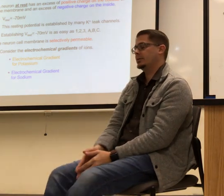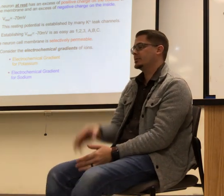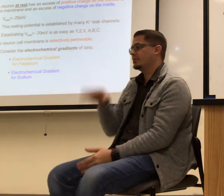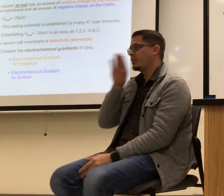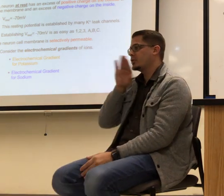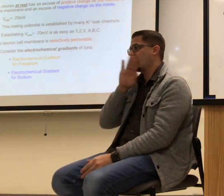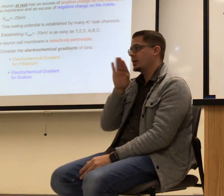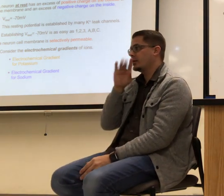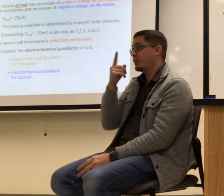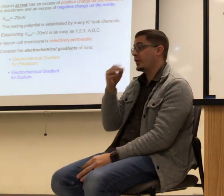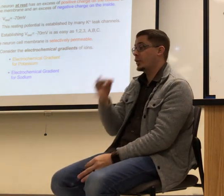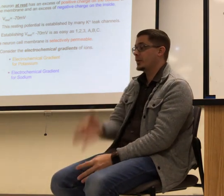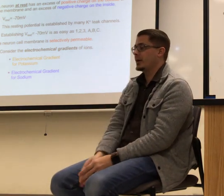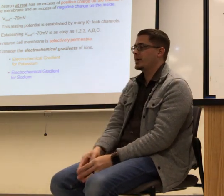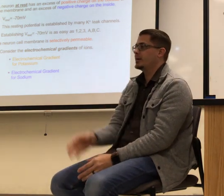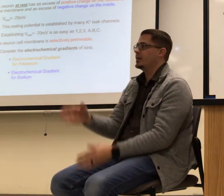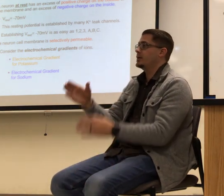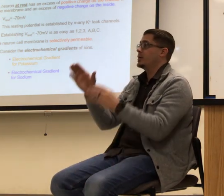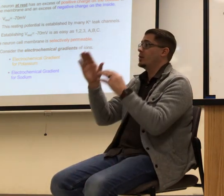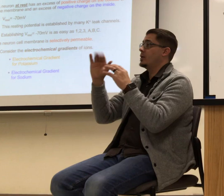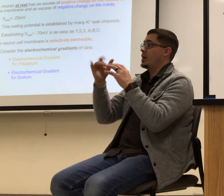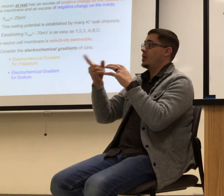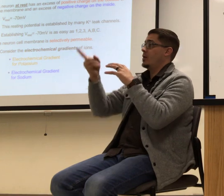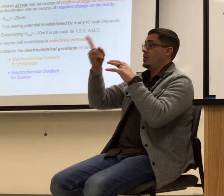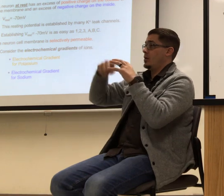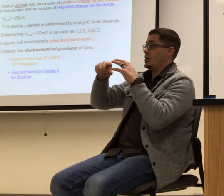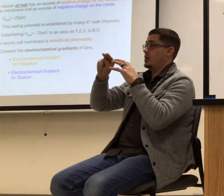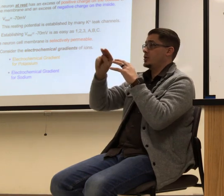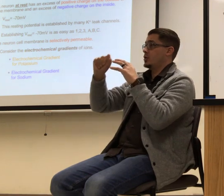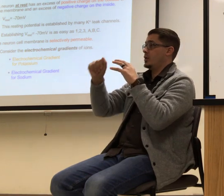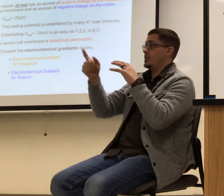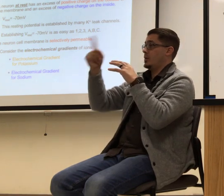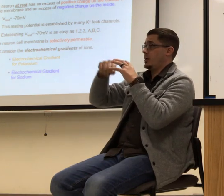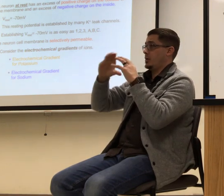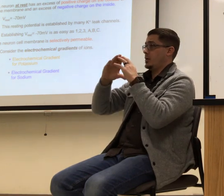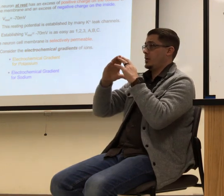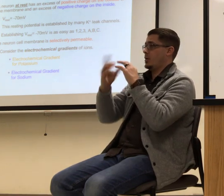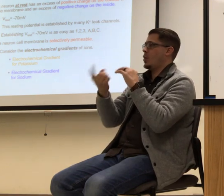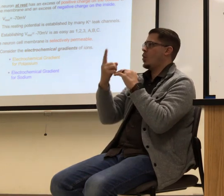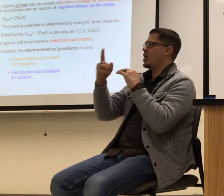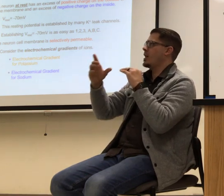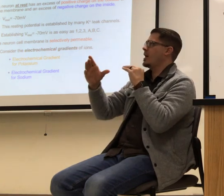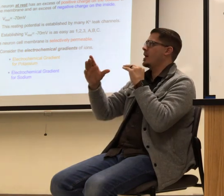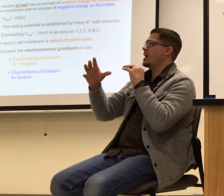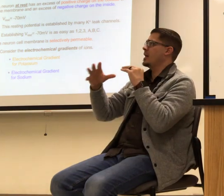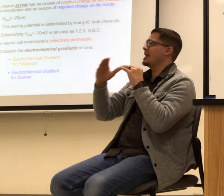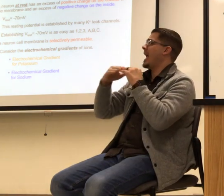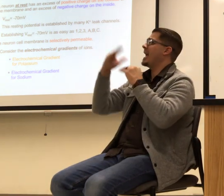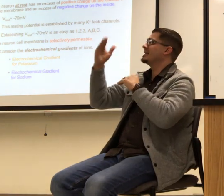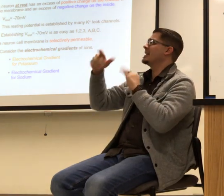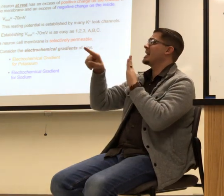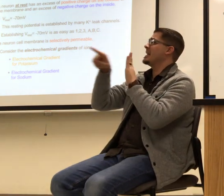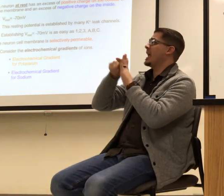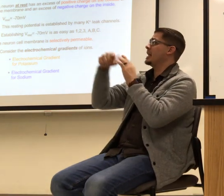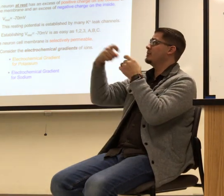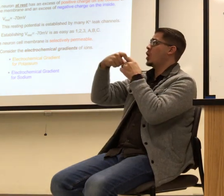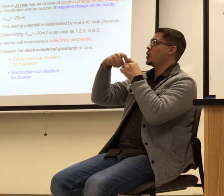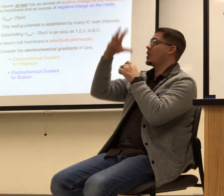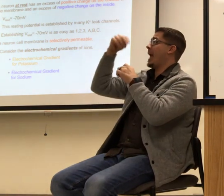now you have one excess negative charge on the outside,